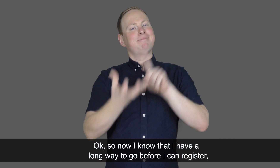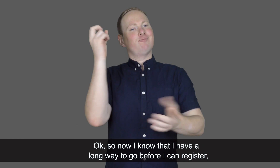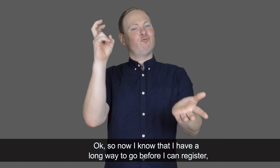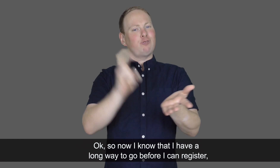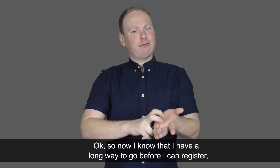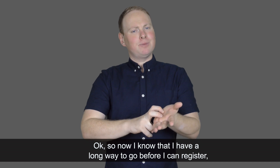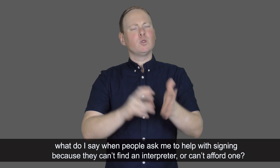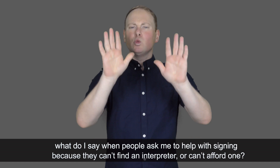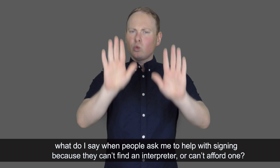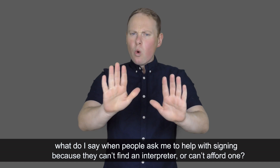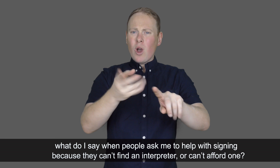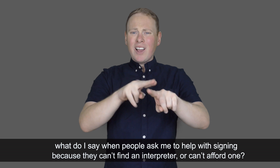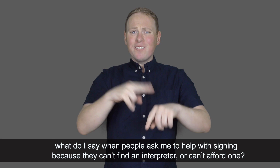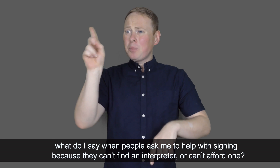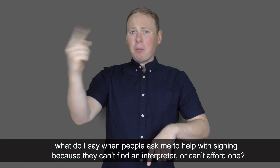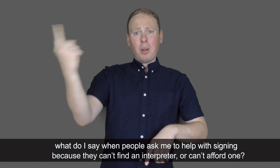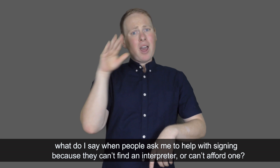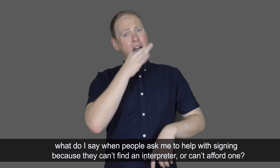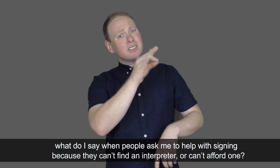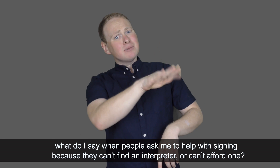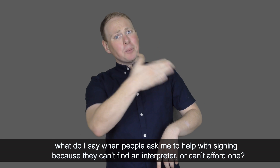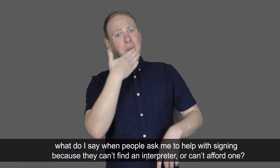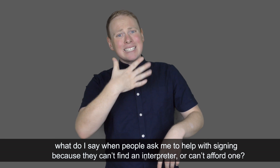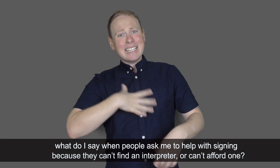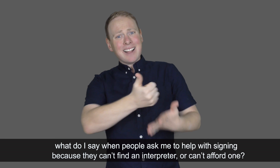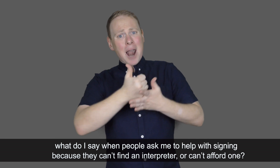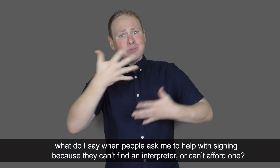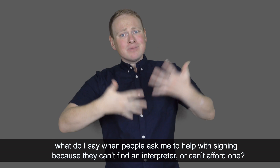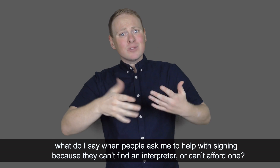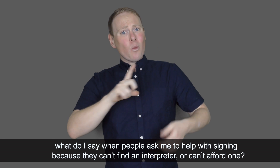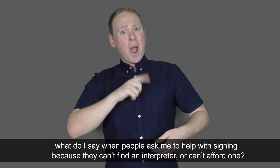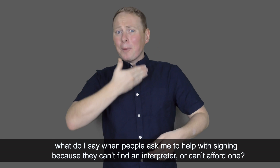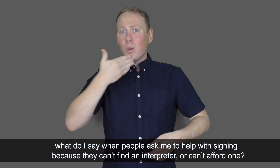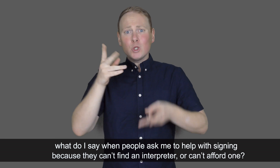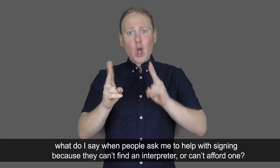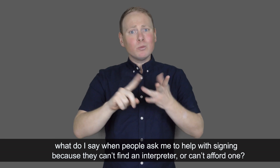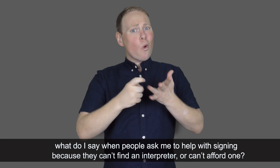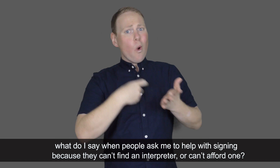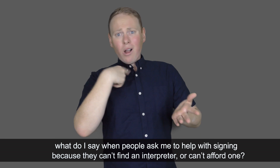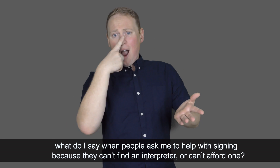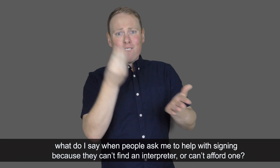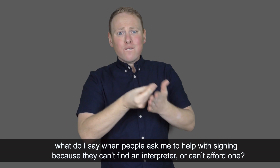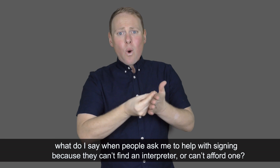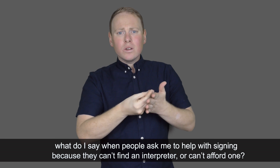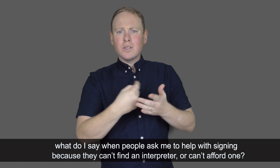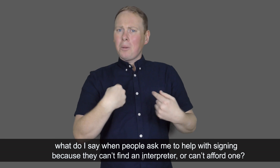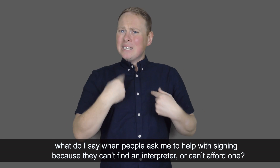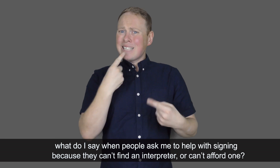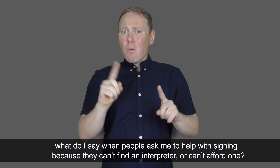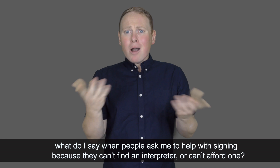register. So what do I say when people ask me to help with signing because they can't find an interpreter or can't afford one?